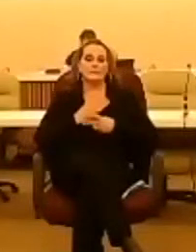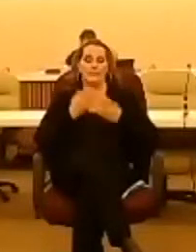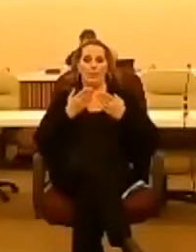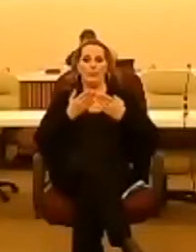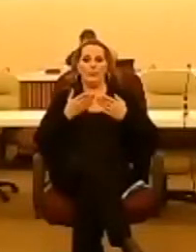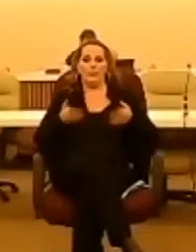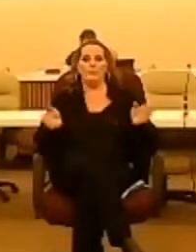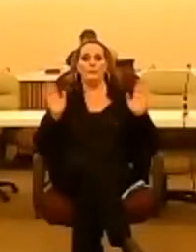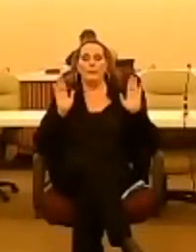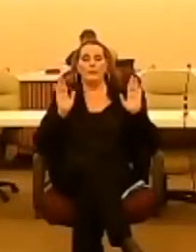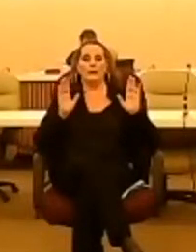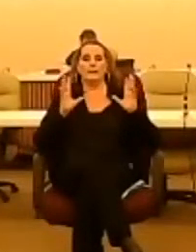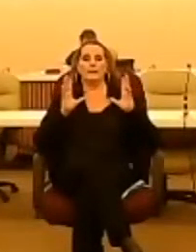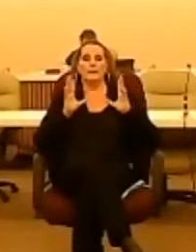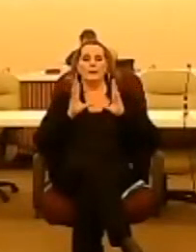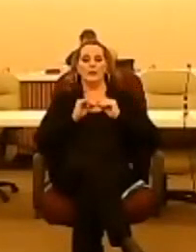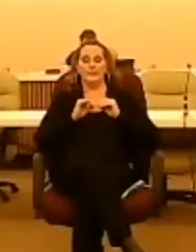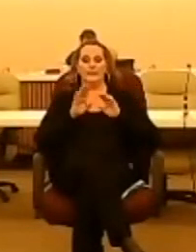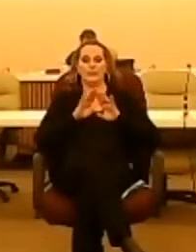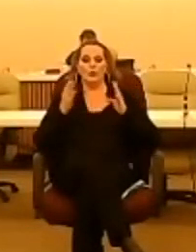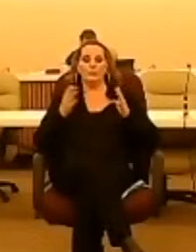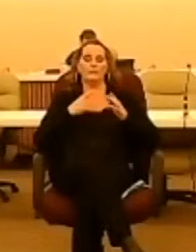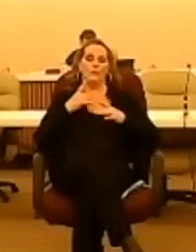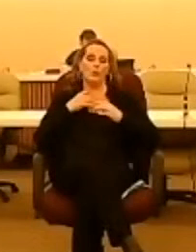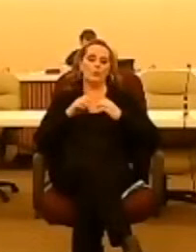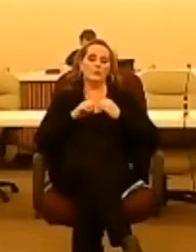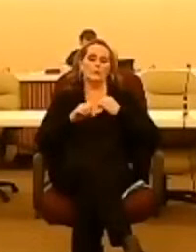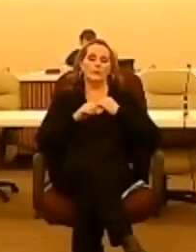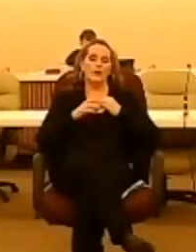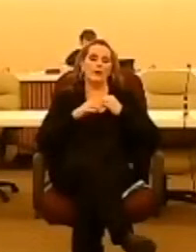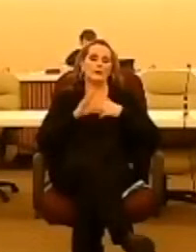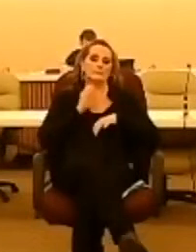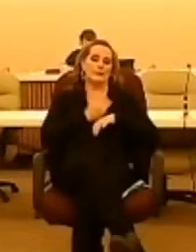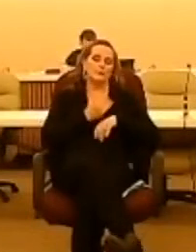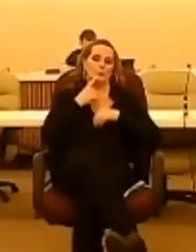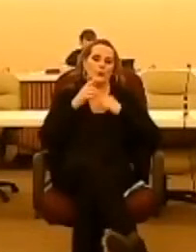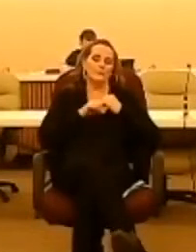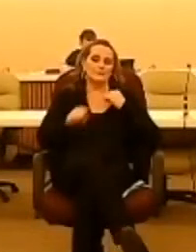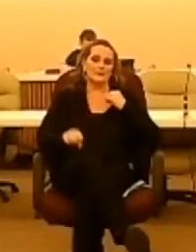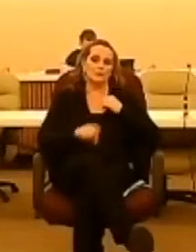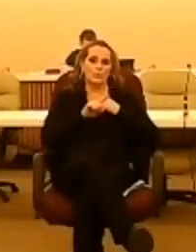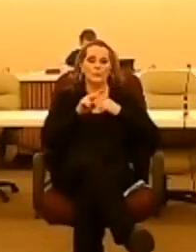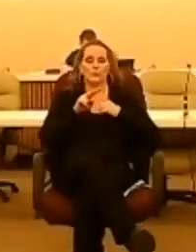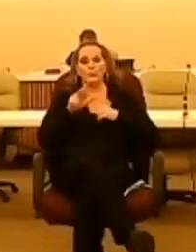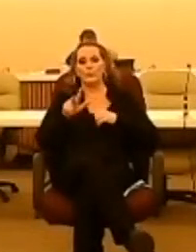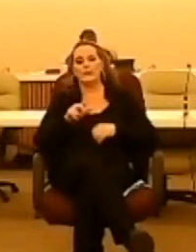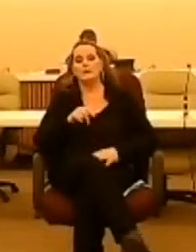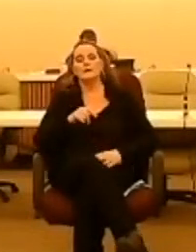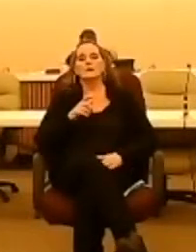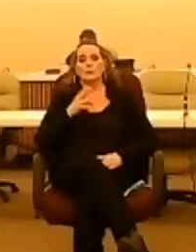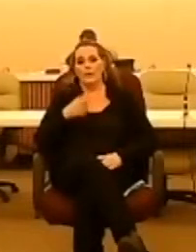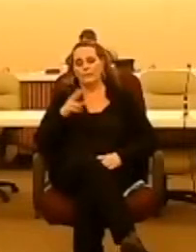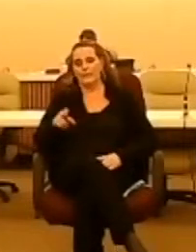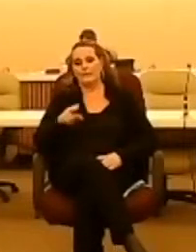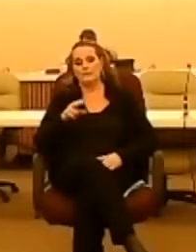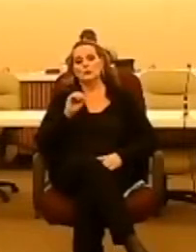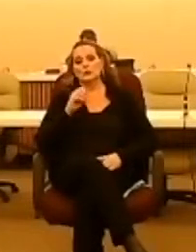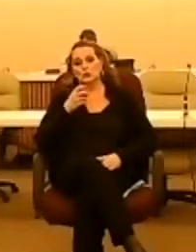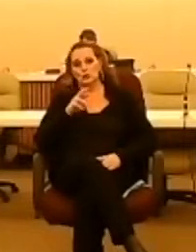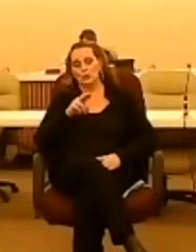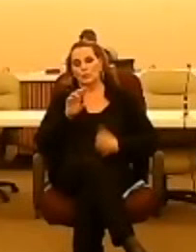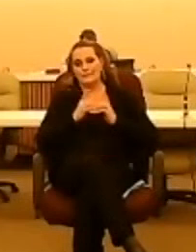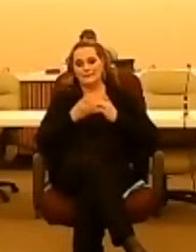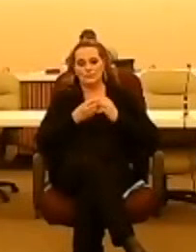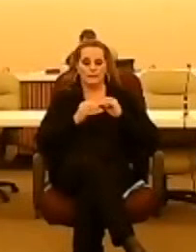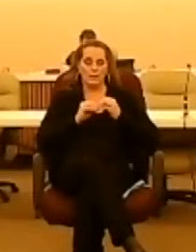open to consider petition for the establishment of extension number 223 to Henrietta Sewer District Number 1. Proposed extension